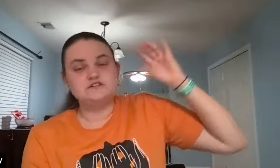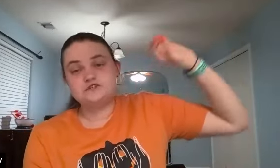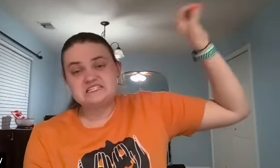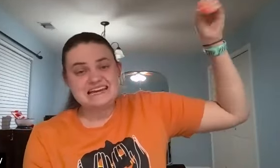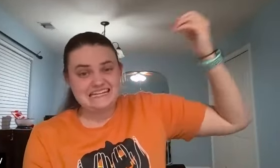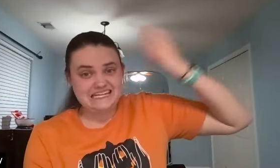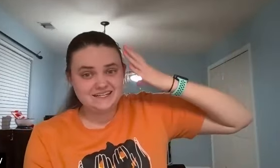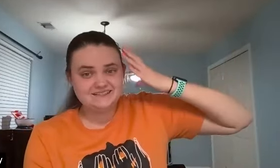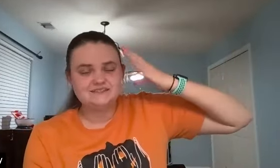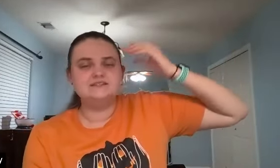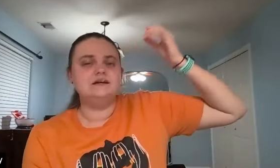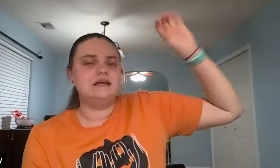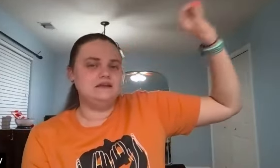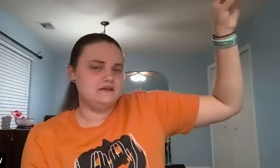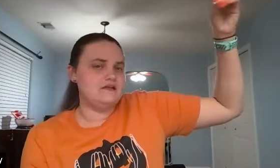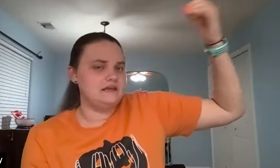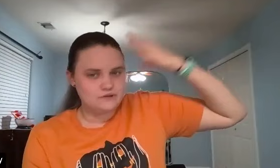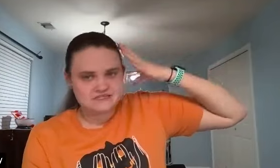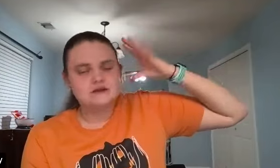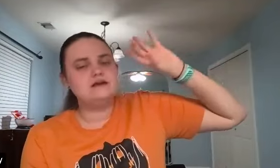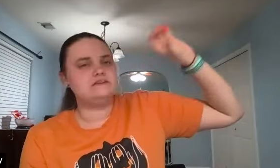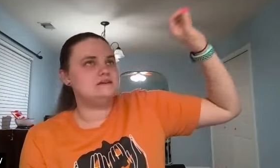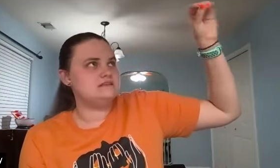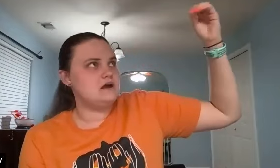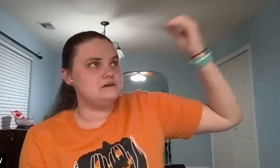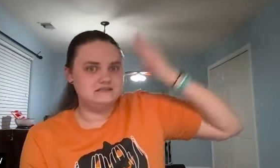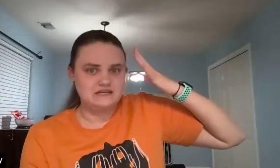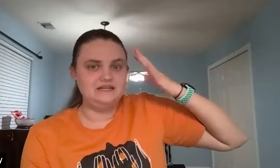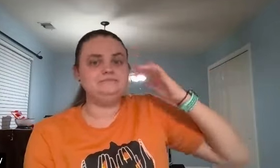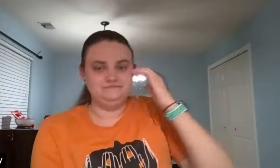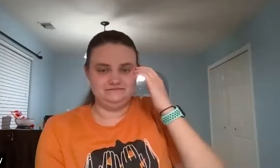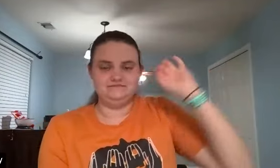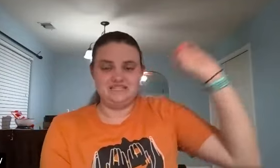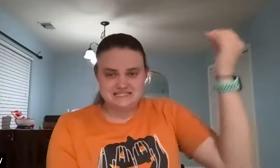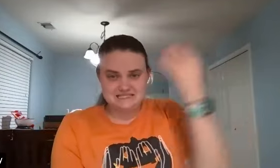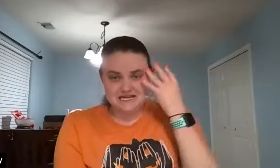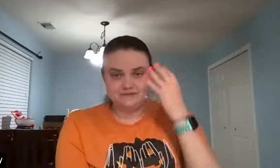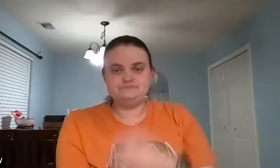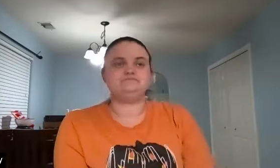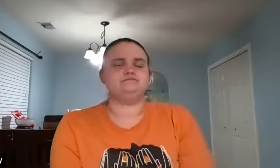for sunny. Anything like with sun, the sun's out, it's sunny. Sun.